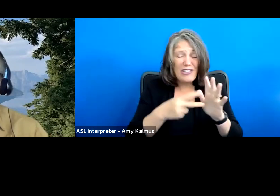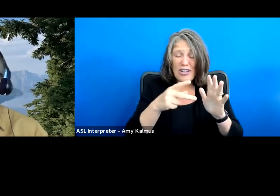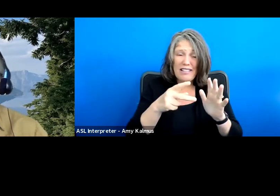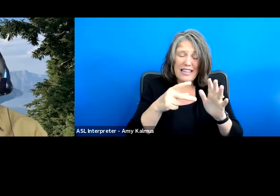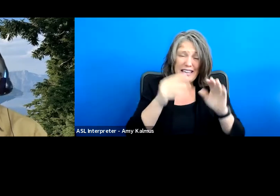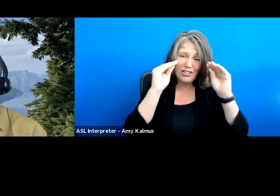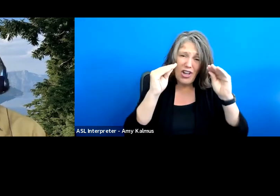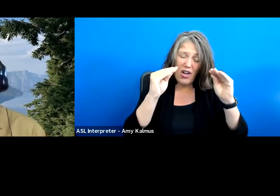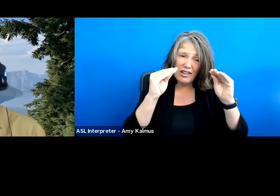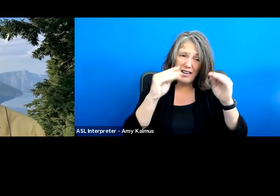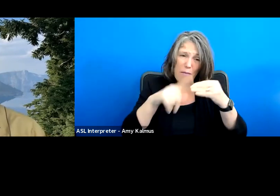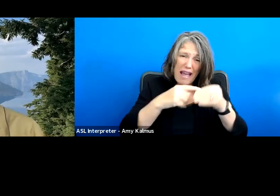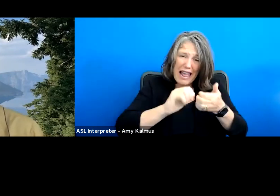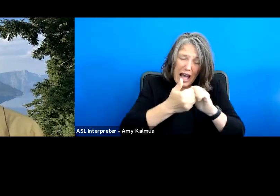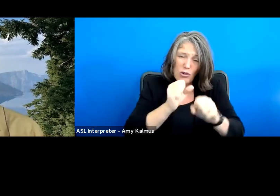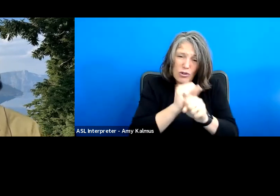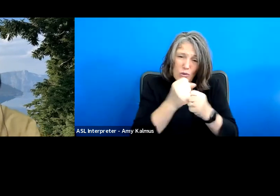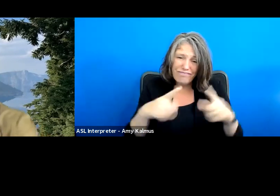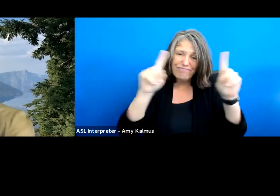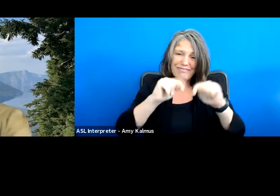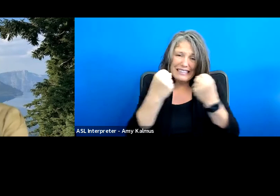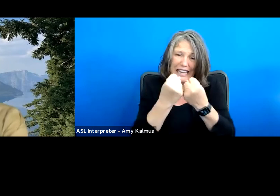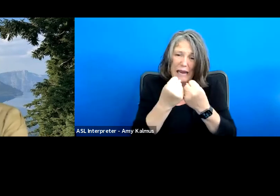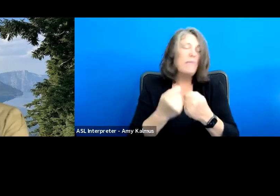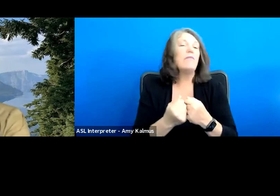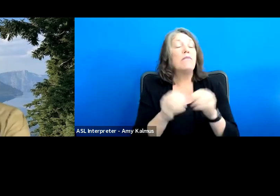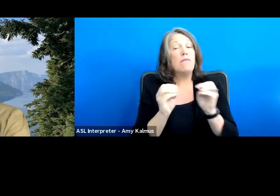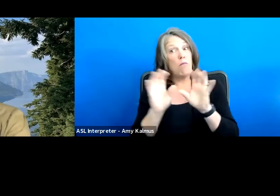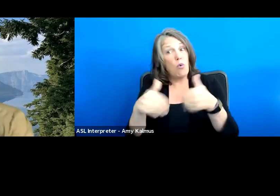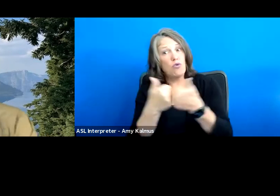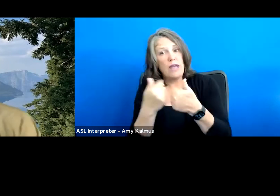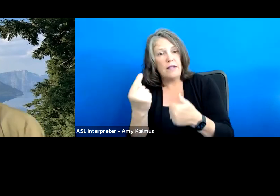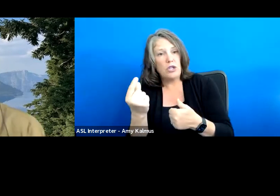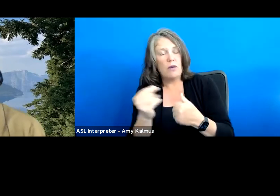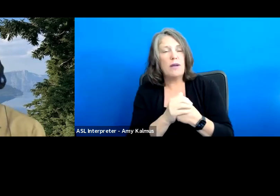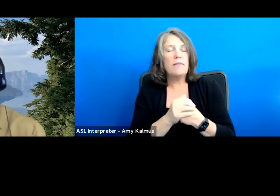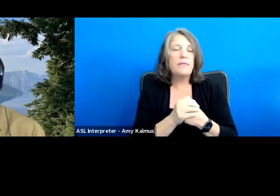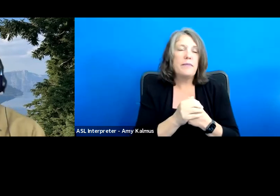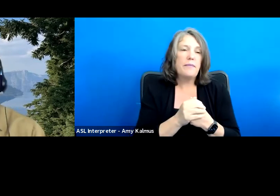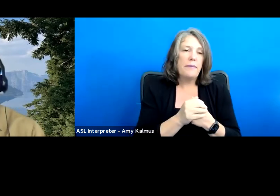need around teaming. Even more challenging are